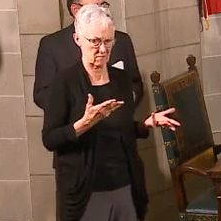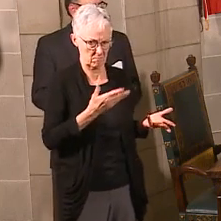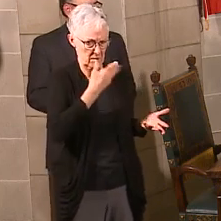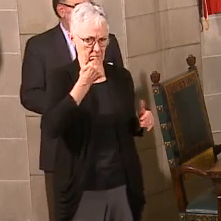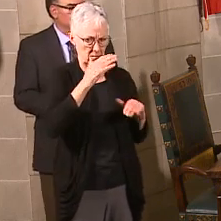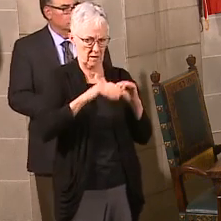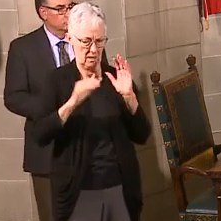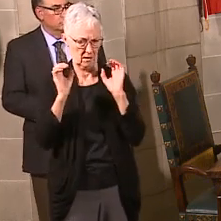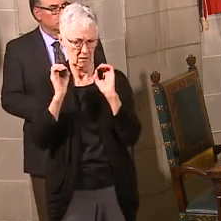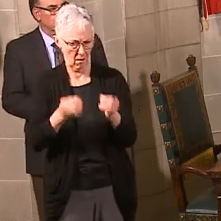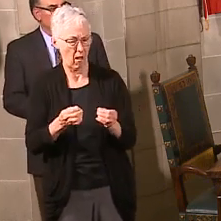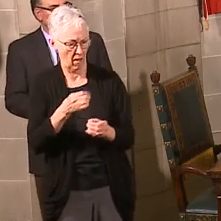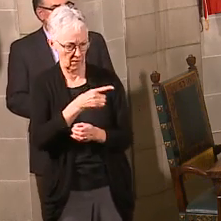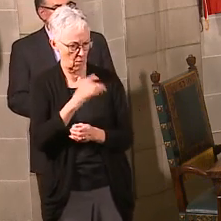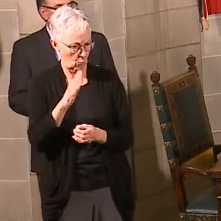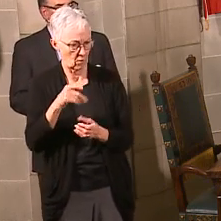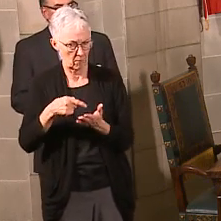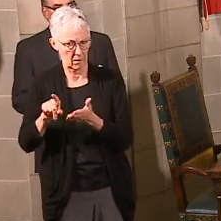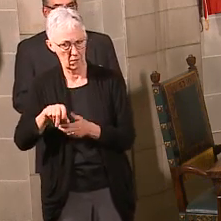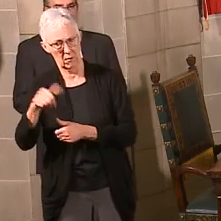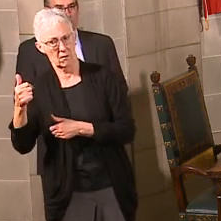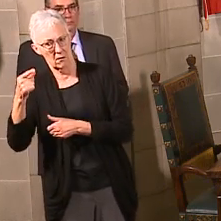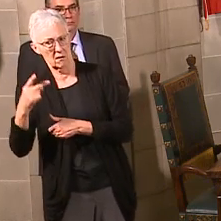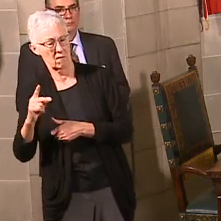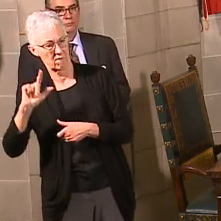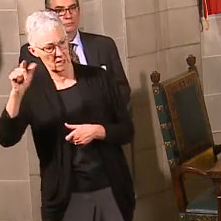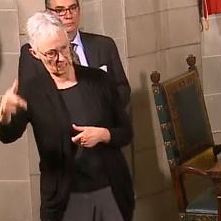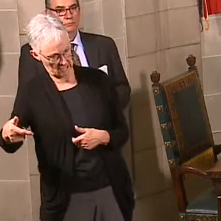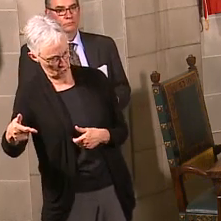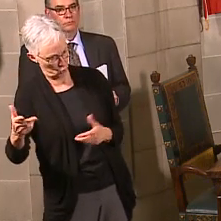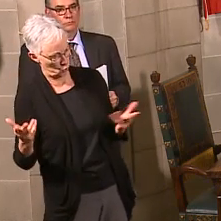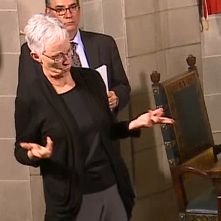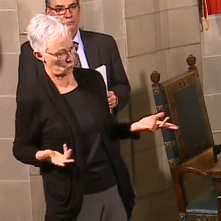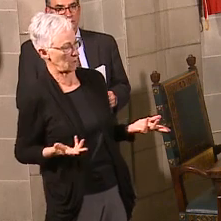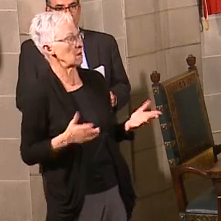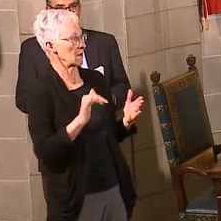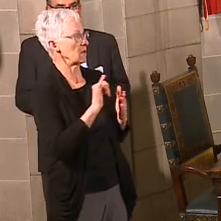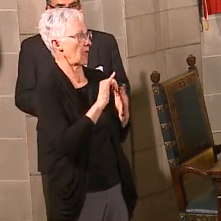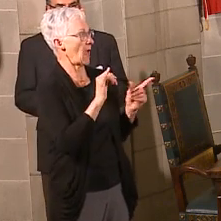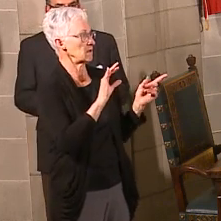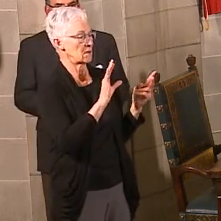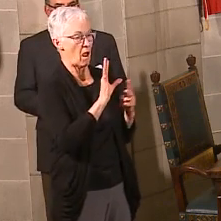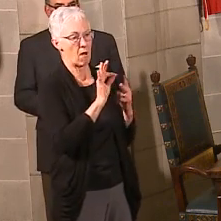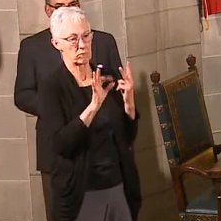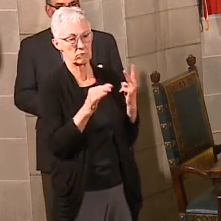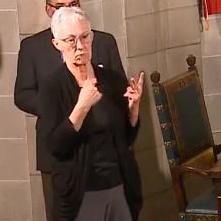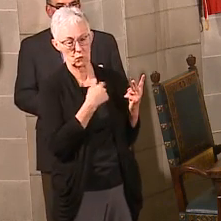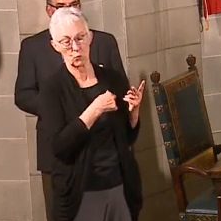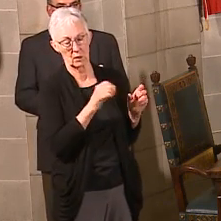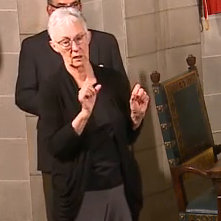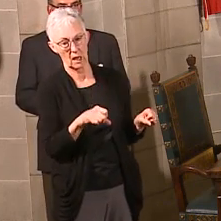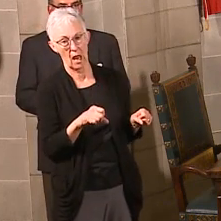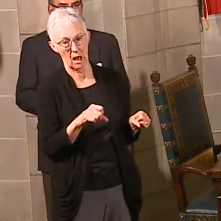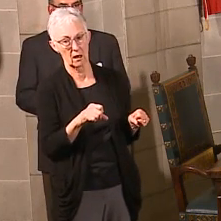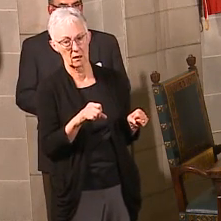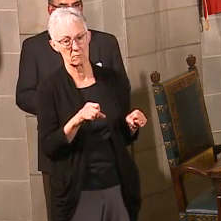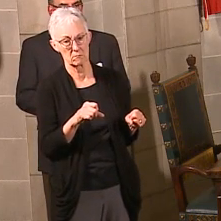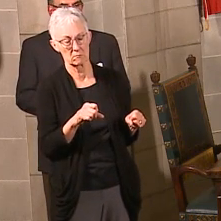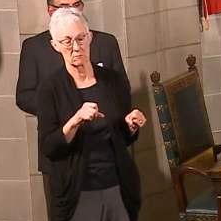off the top of my head, Paul. But we can certainly take a look at that as an option to be able to help provide some people some relief and help counties be able to get some